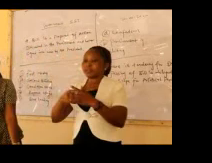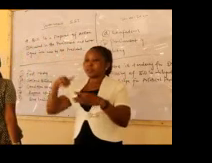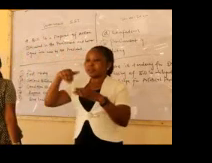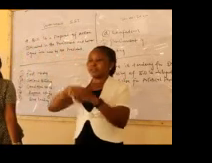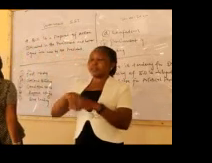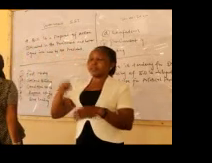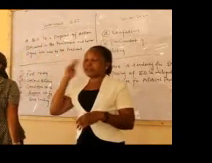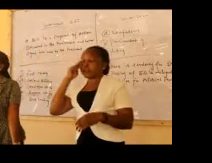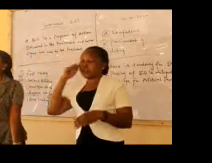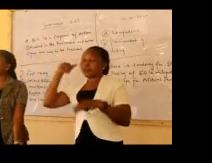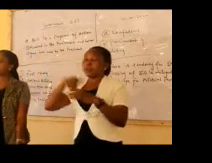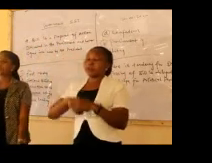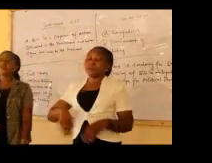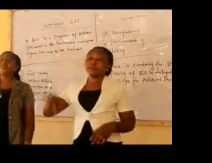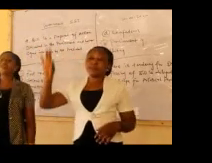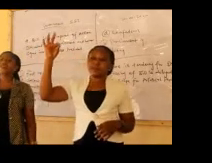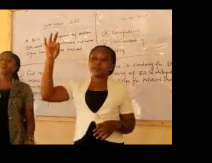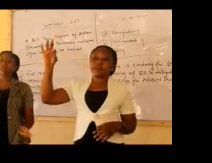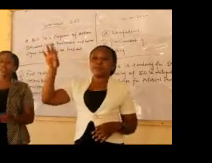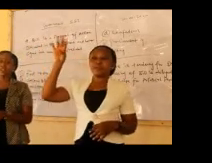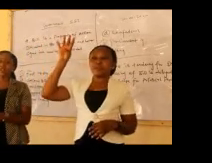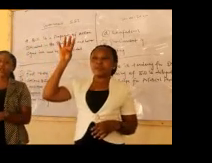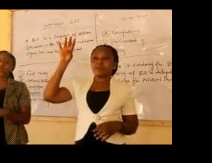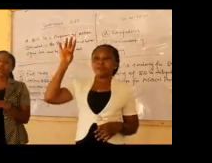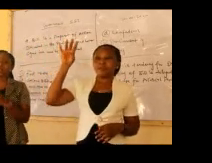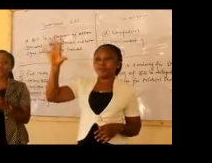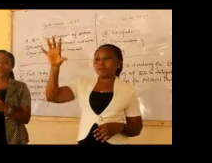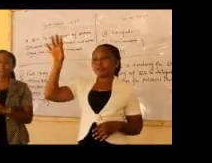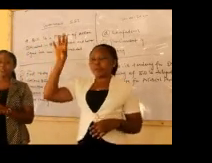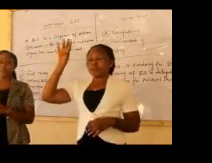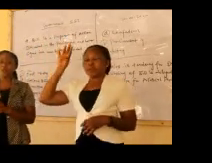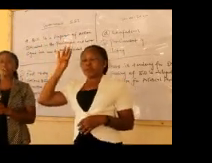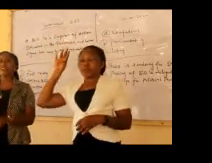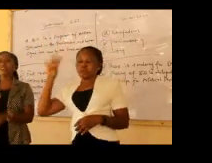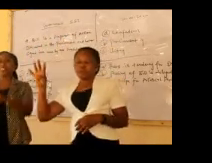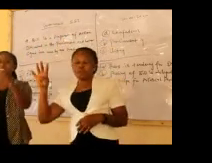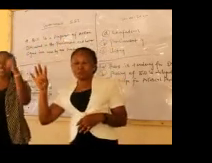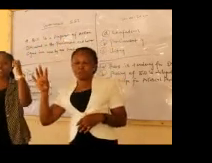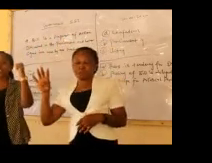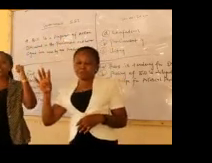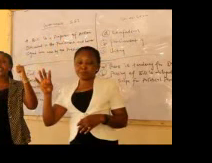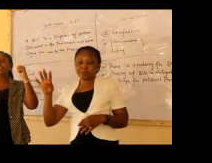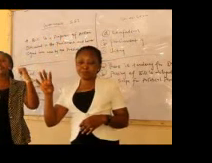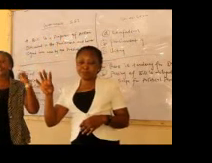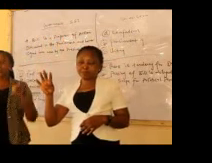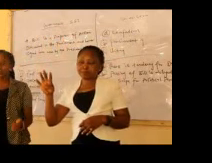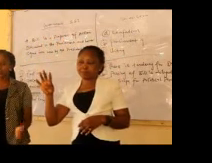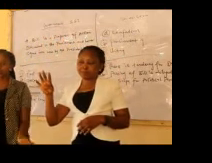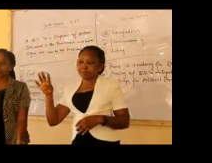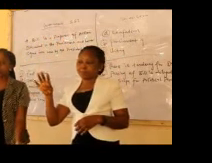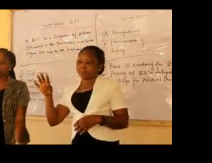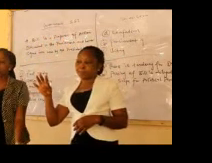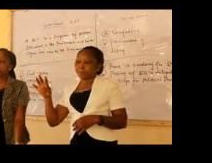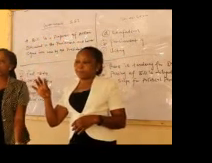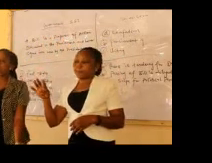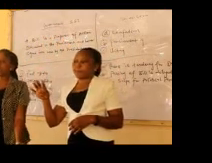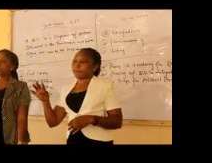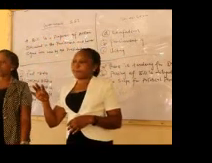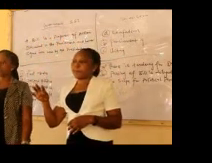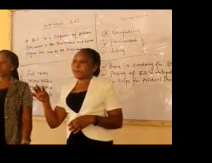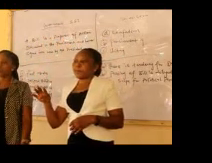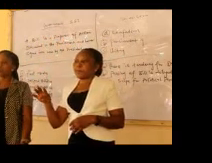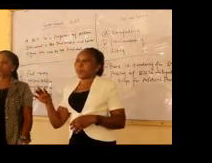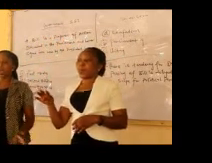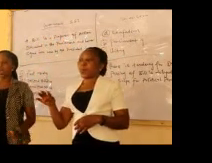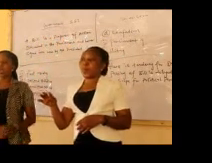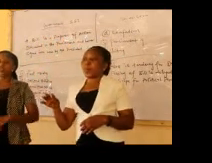1954. Now, this was as a result of the meeting, the London conference that was held in 1953. That